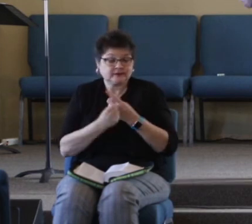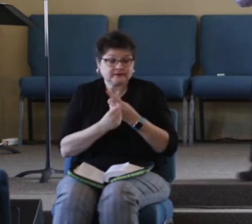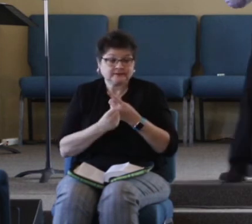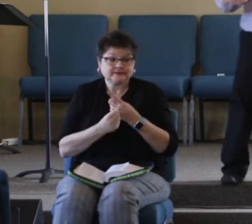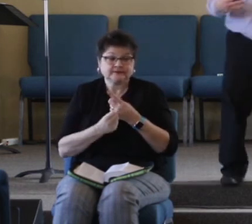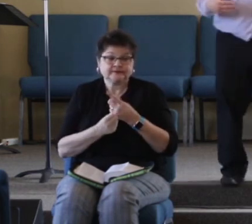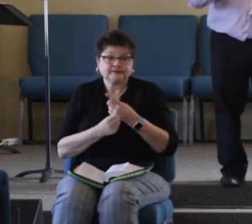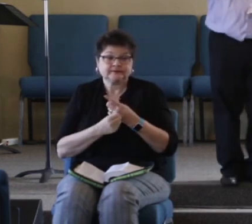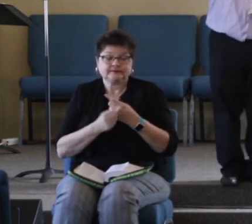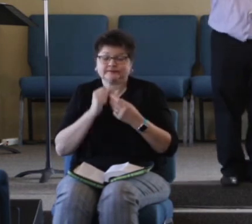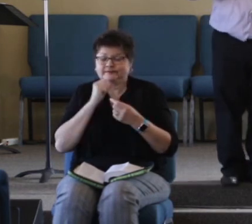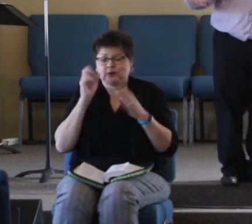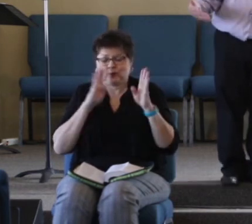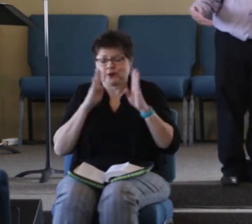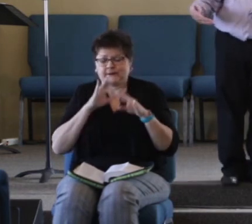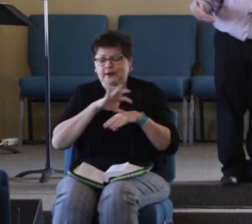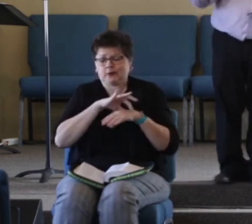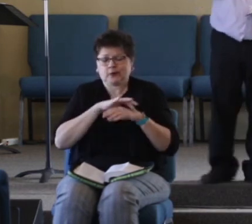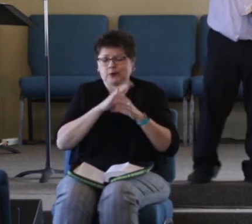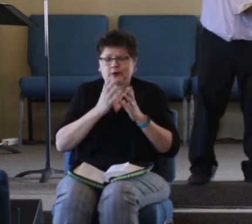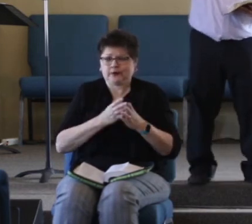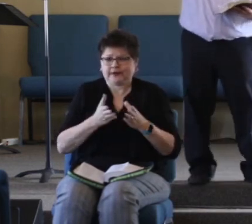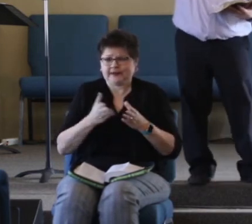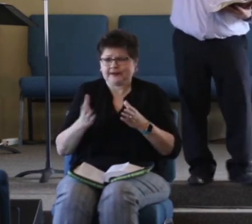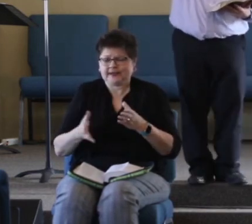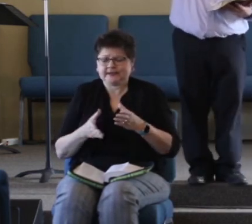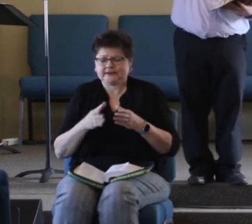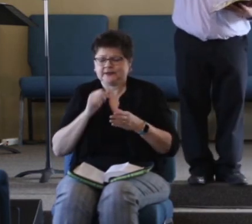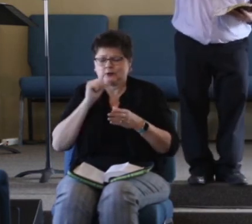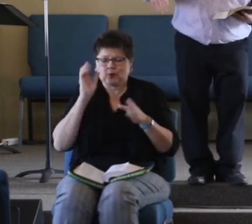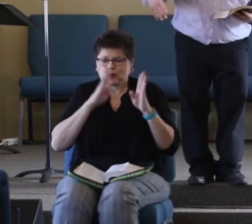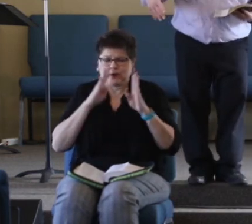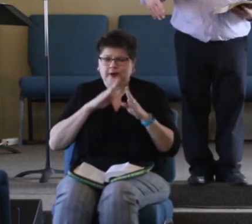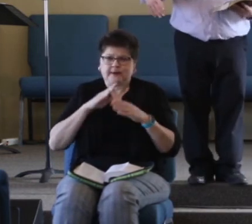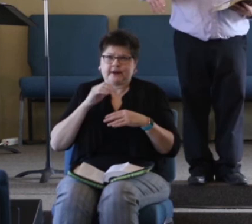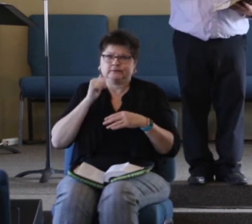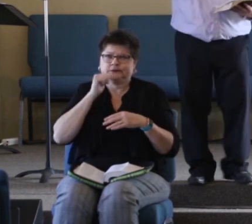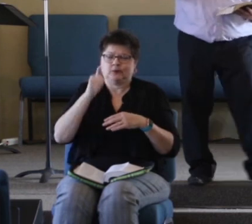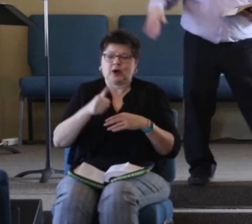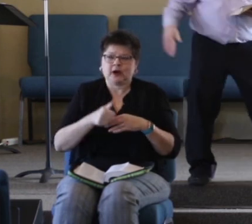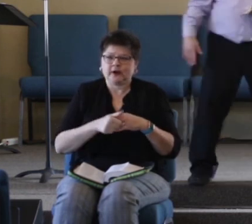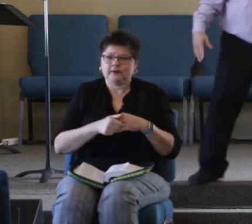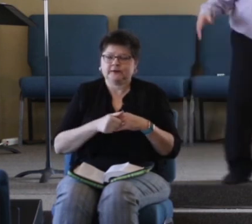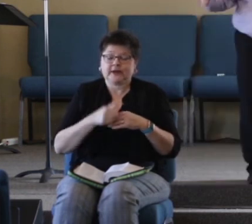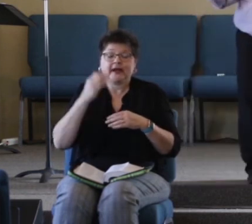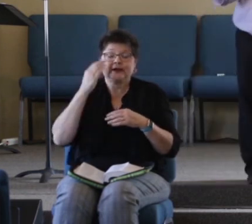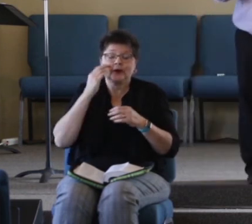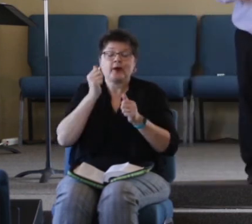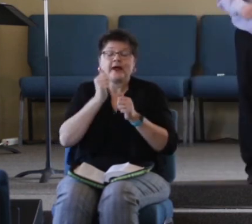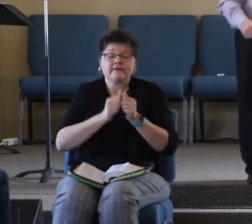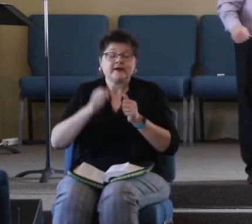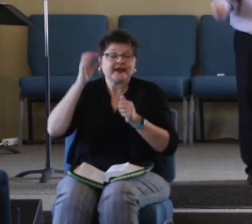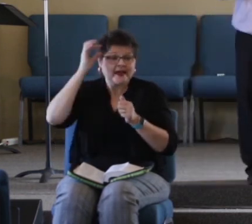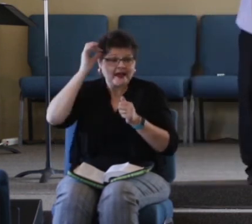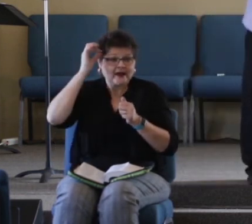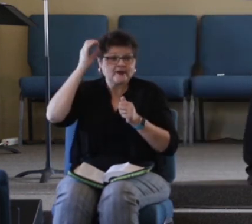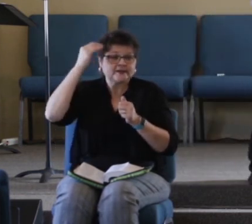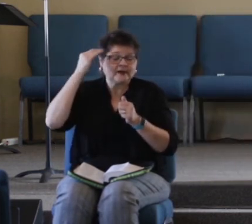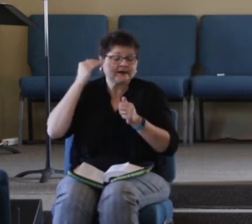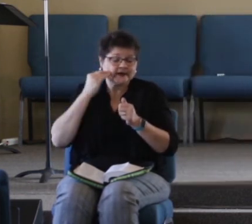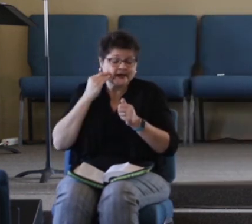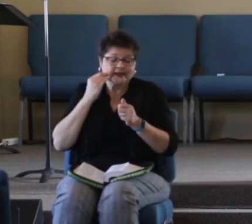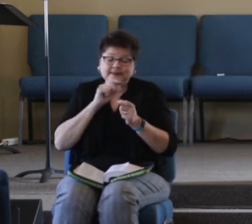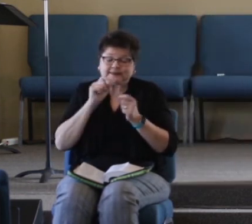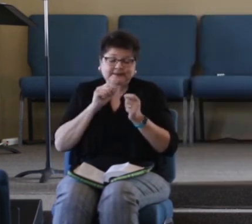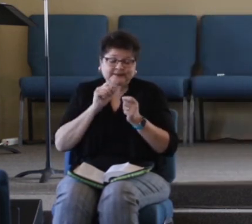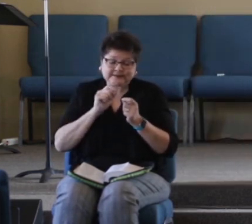about earthly things. Don't worry about tomorrow. I know every hair that is on your head. I know exactly what you need. So don't worry